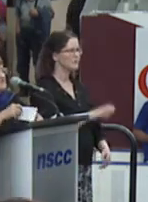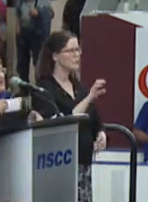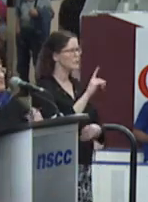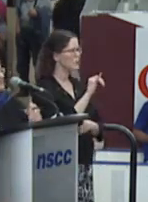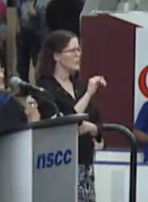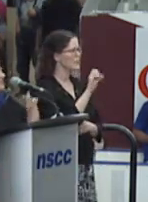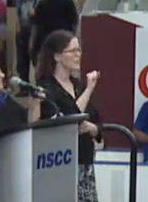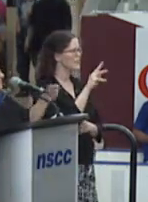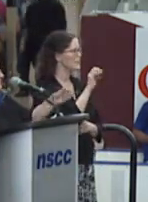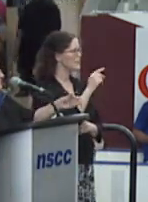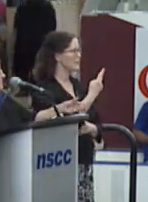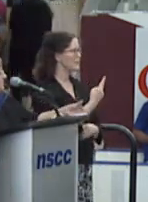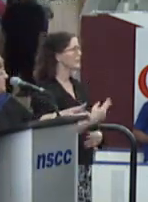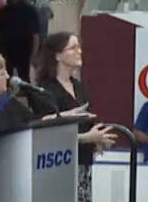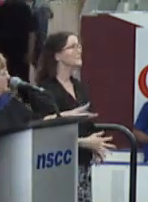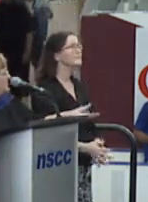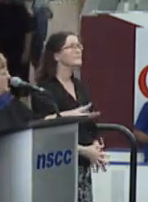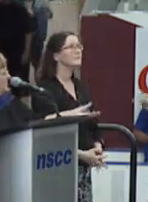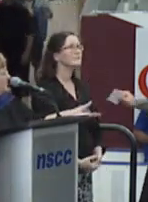Cody Smith.